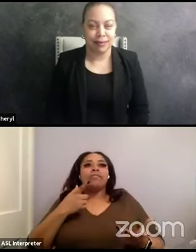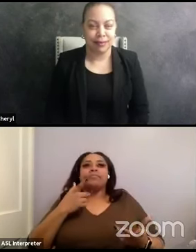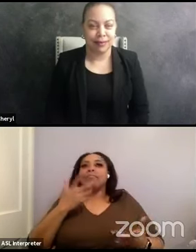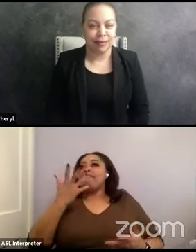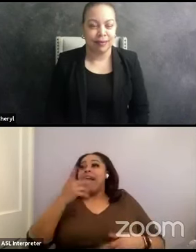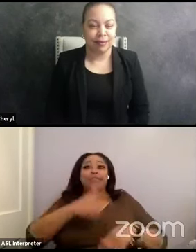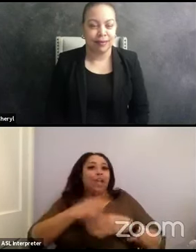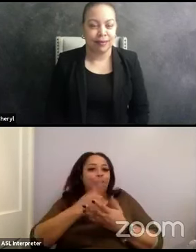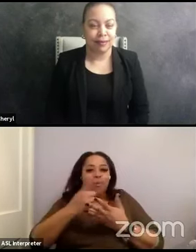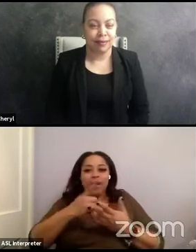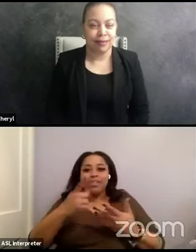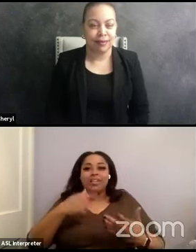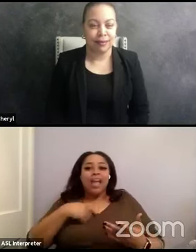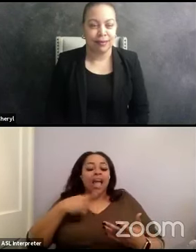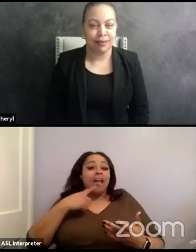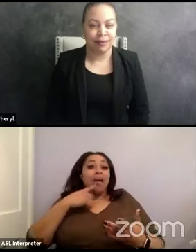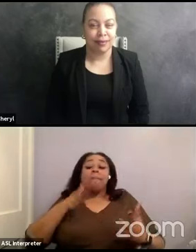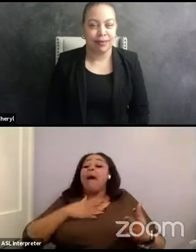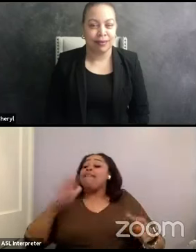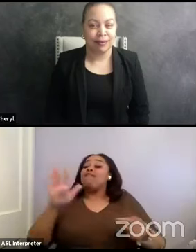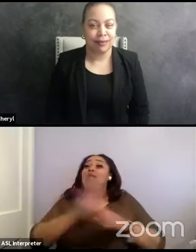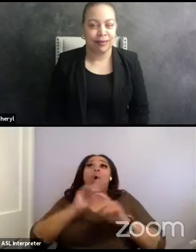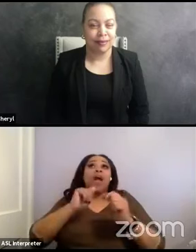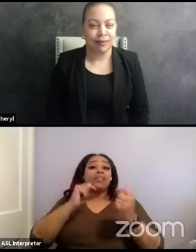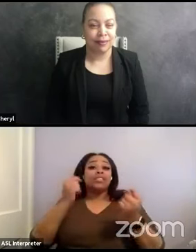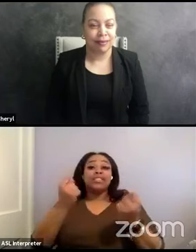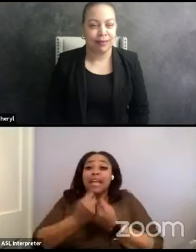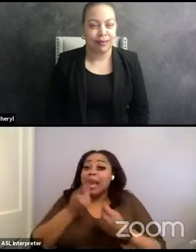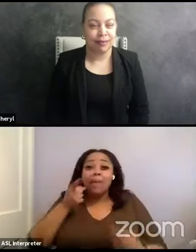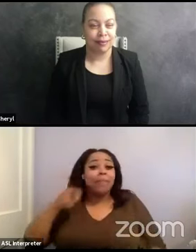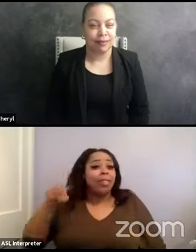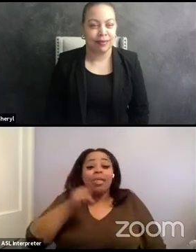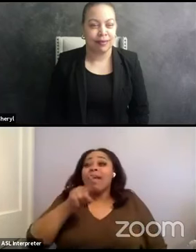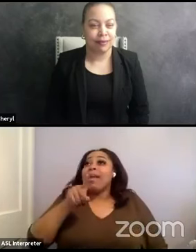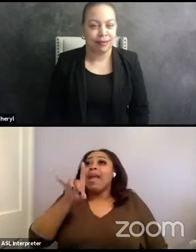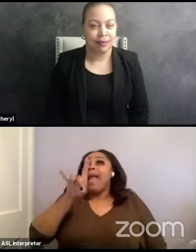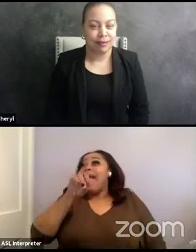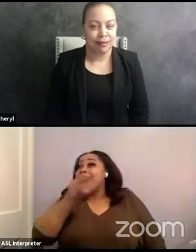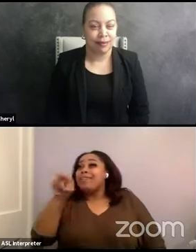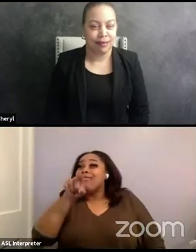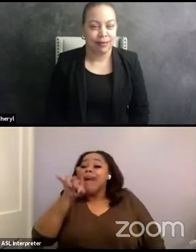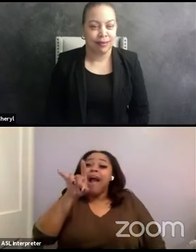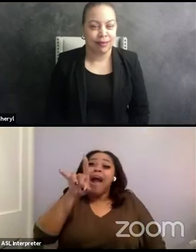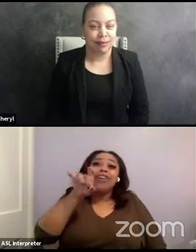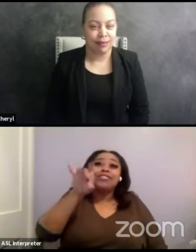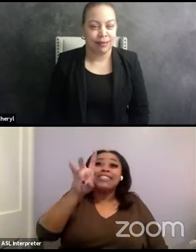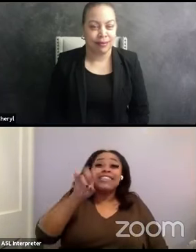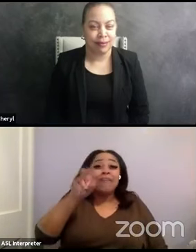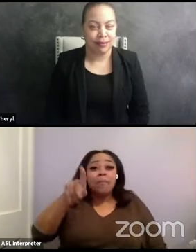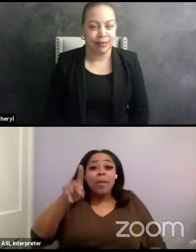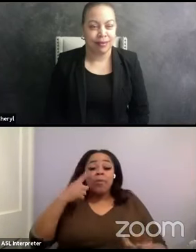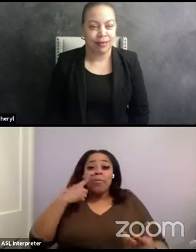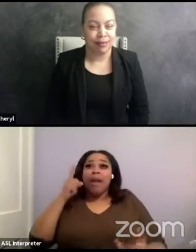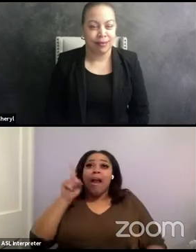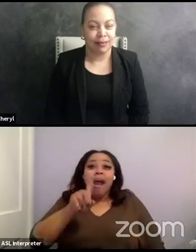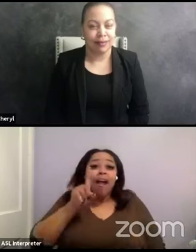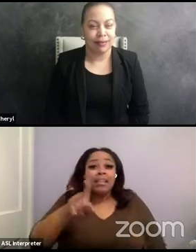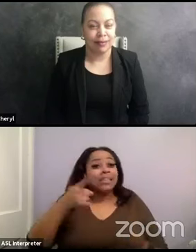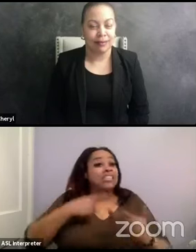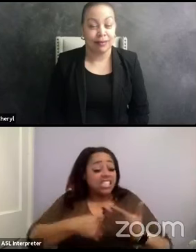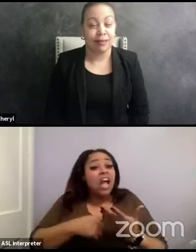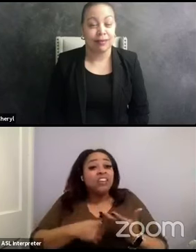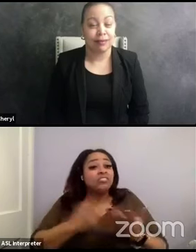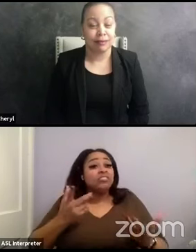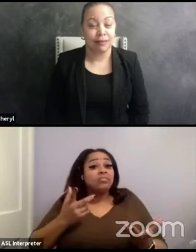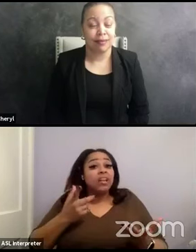I have to shout out my entire team, and like 80 to 170 people have been coming to these discussions, and